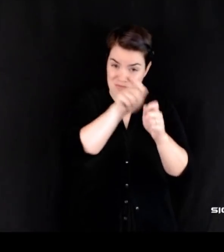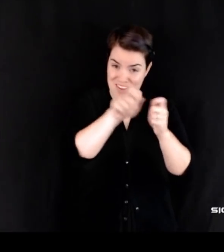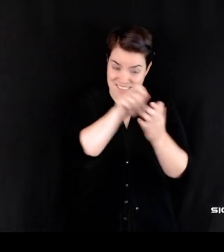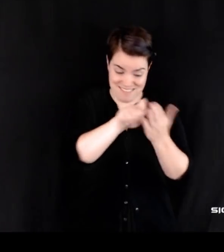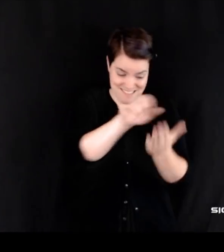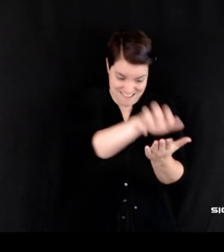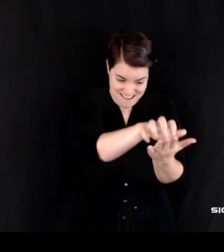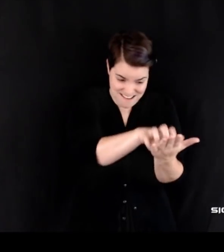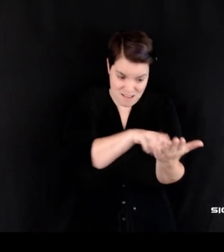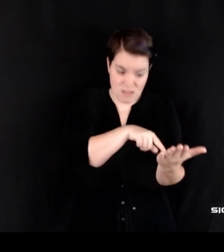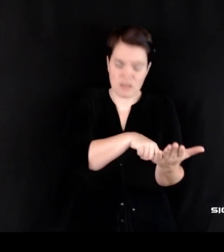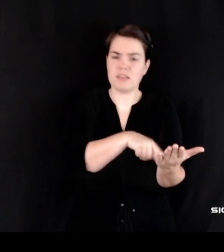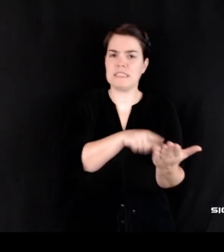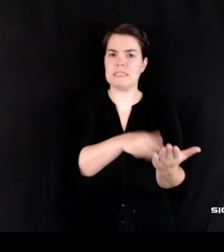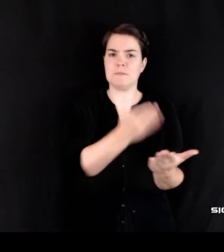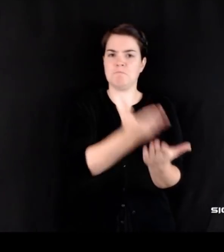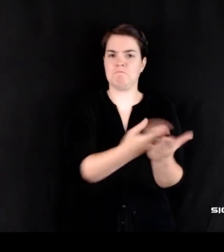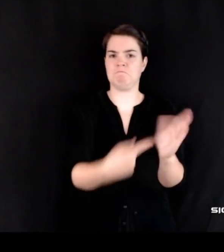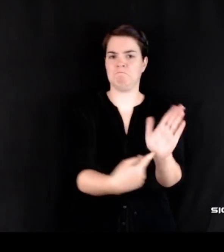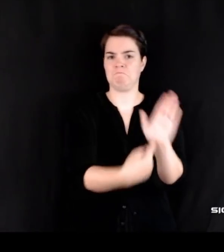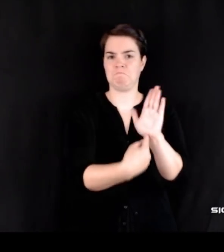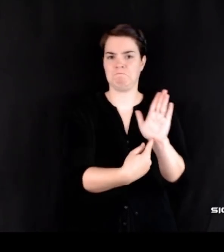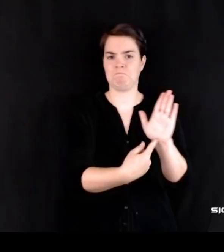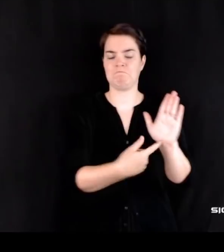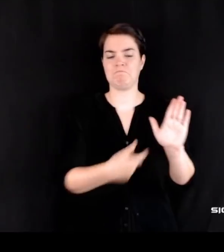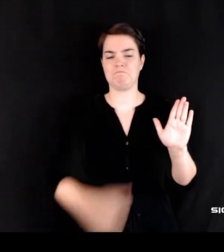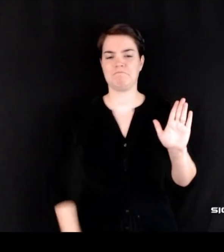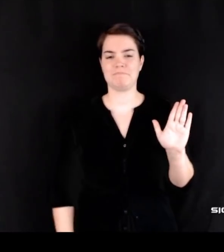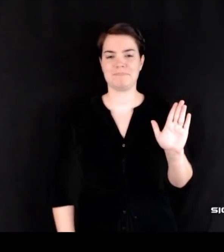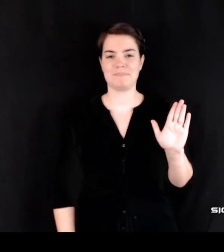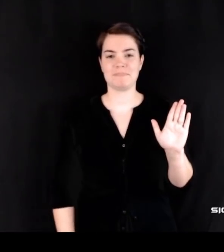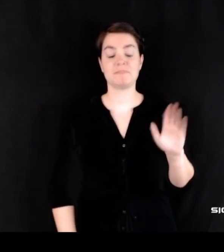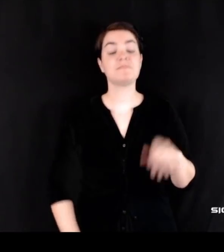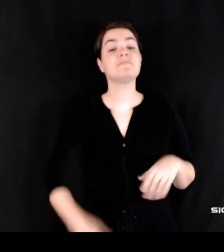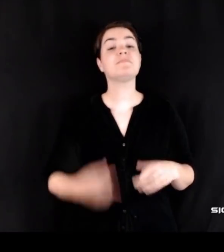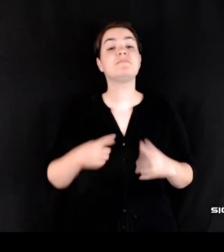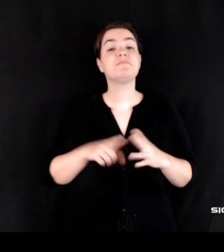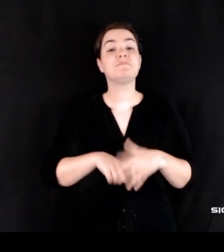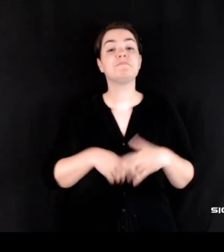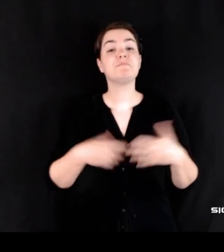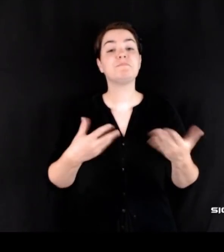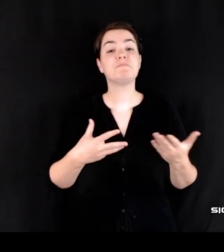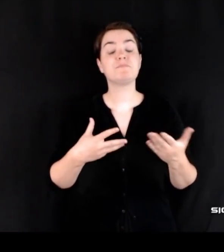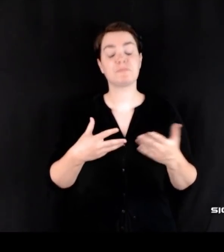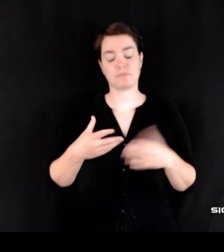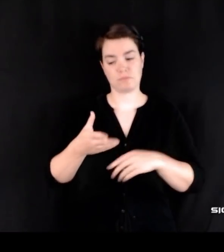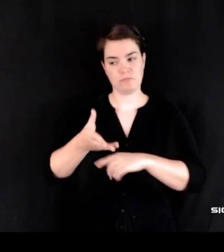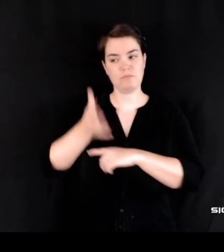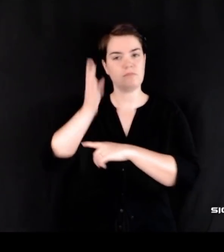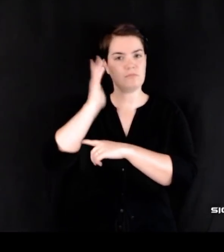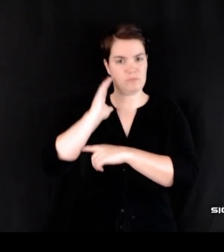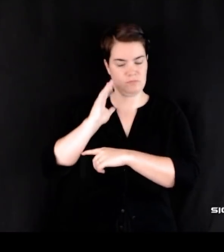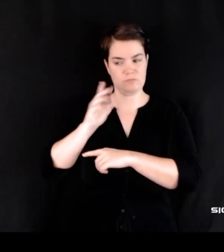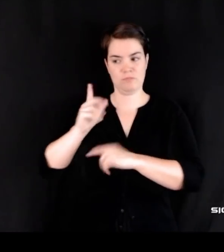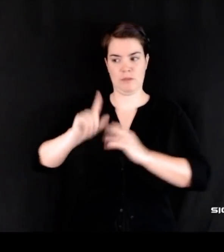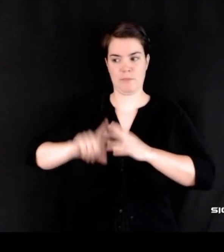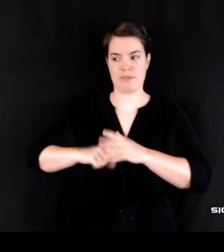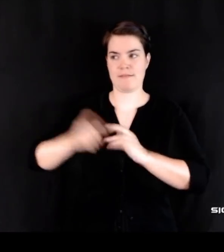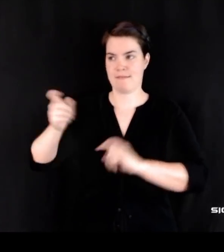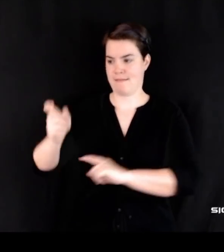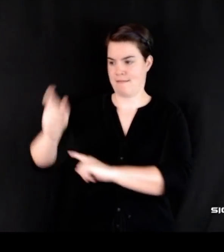work speak for itself. Let me begin where the appointment order begins, and that